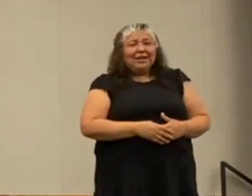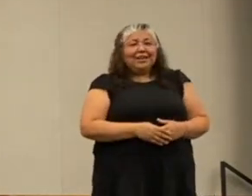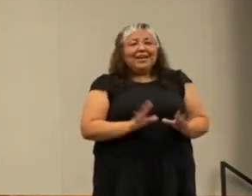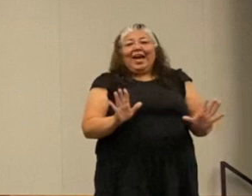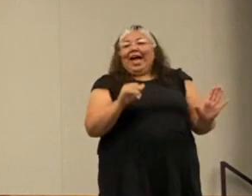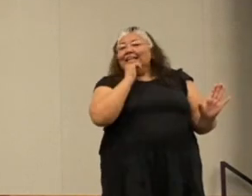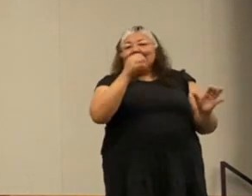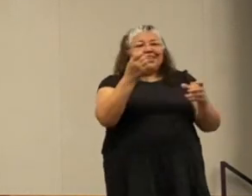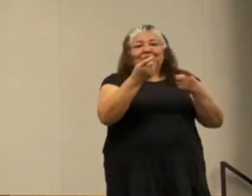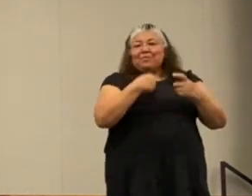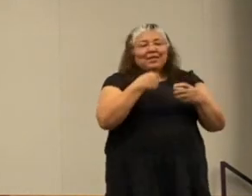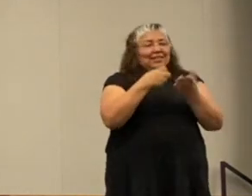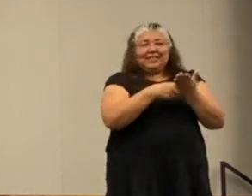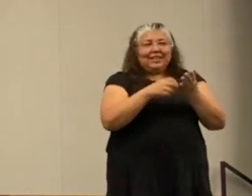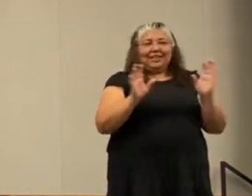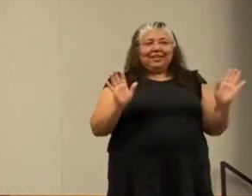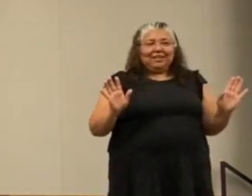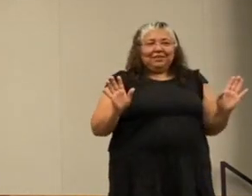a ticket, right?